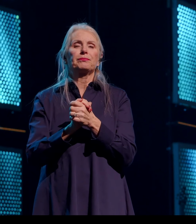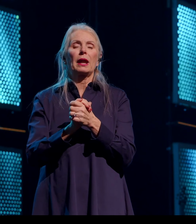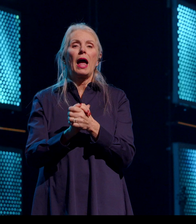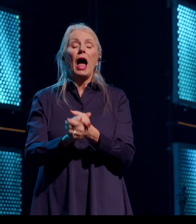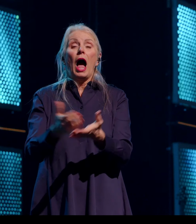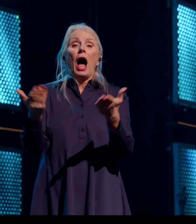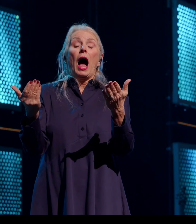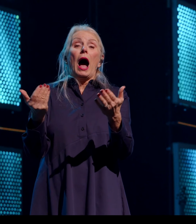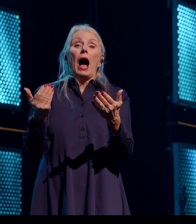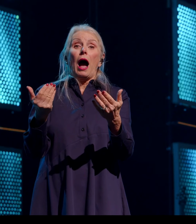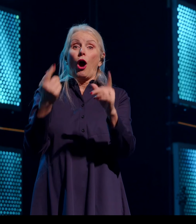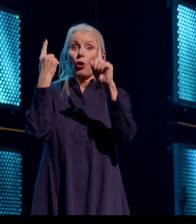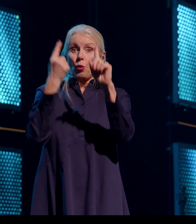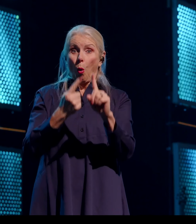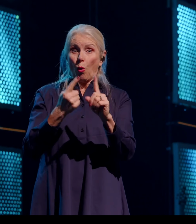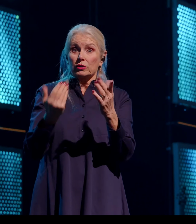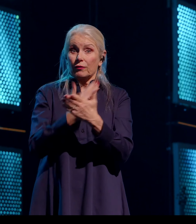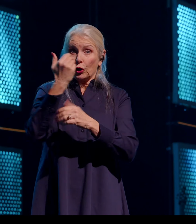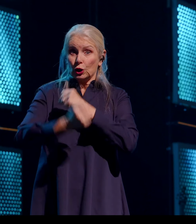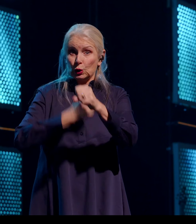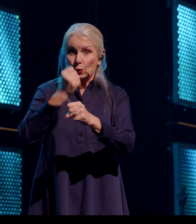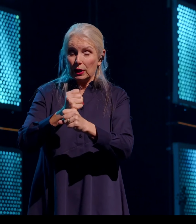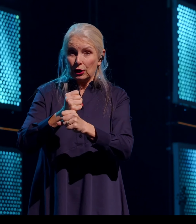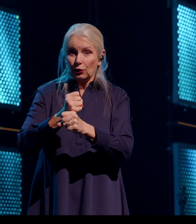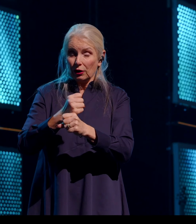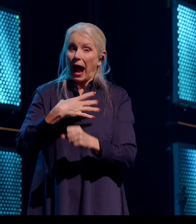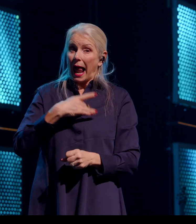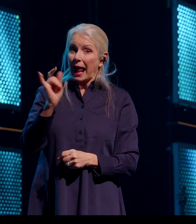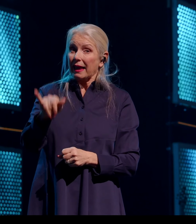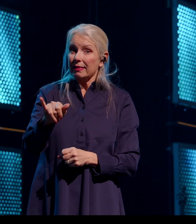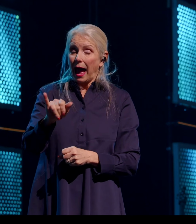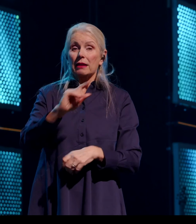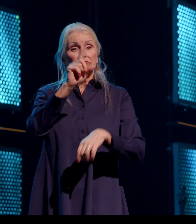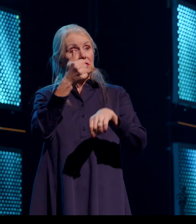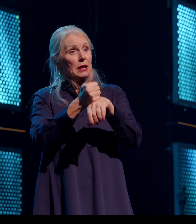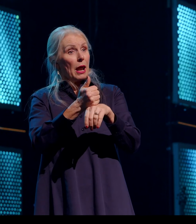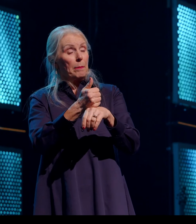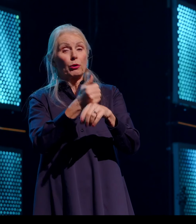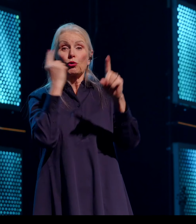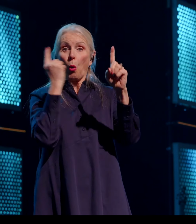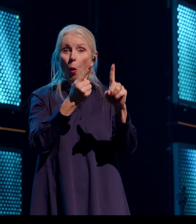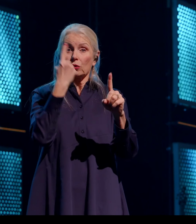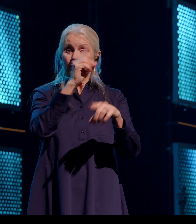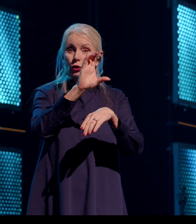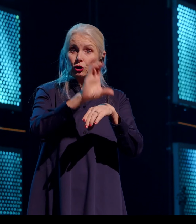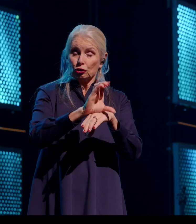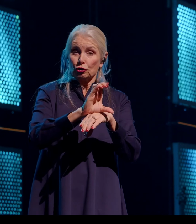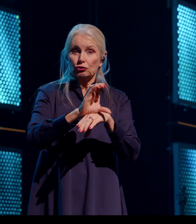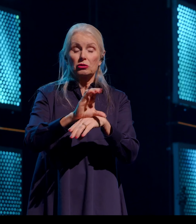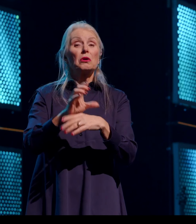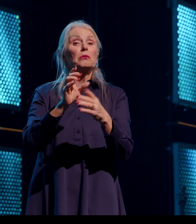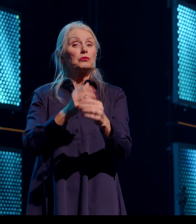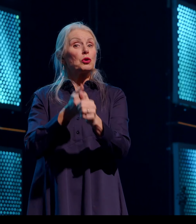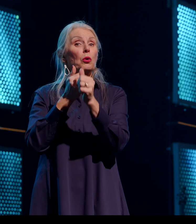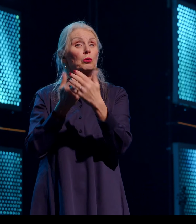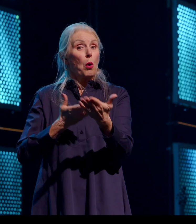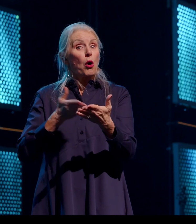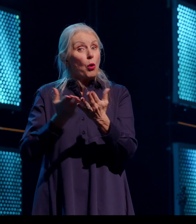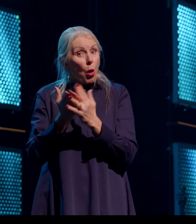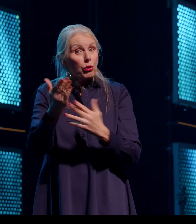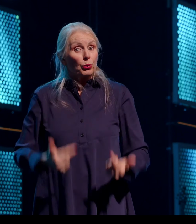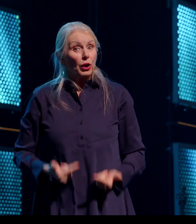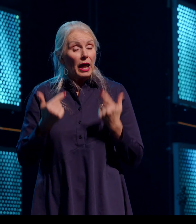of goals. I like them. We have goals for our church as well. Goals to walk worthy of the gospel of Jesus Christ as we preach through the book of